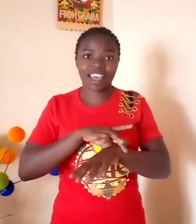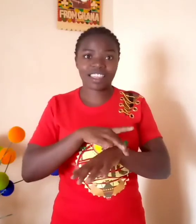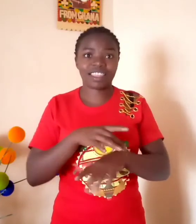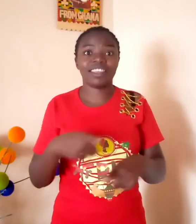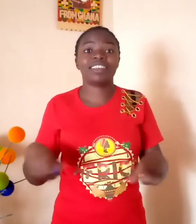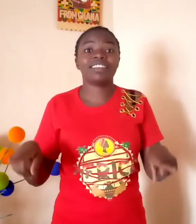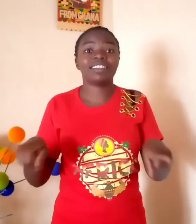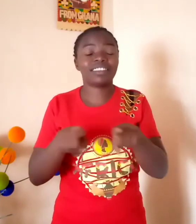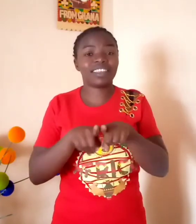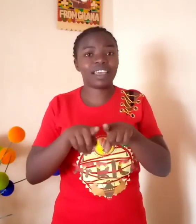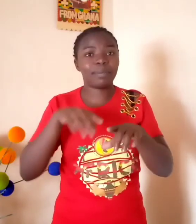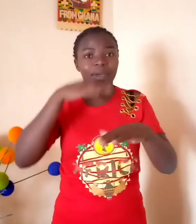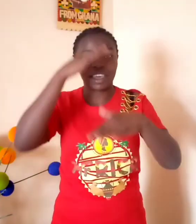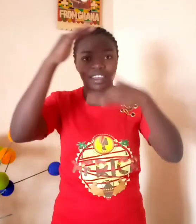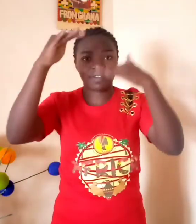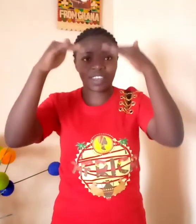earth, same heaven,